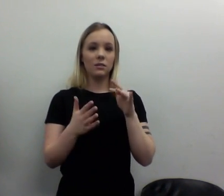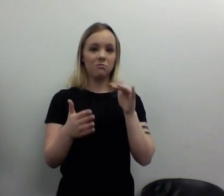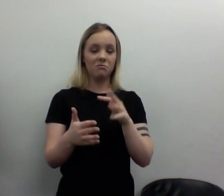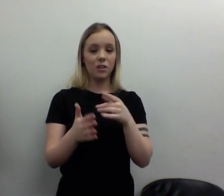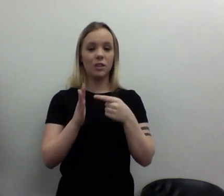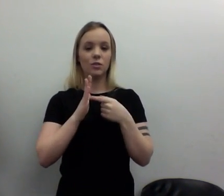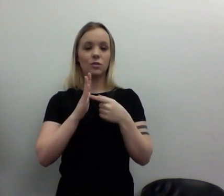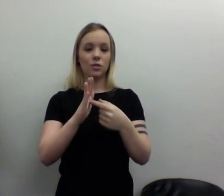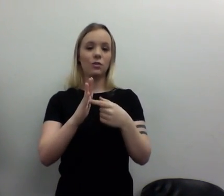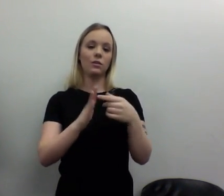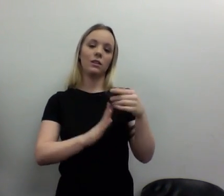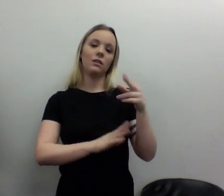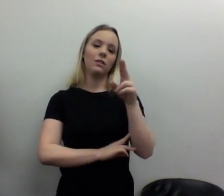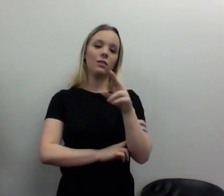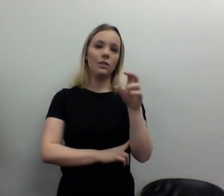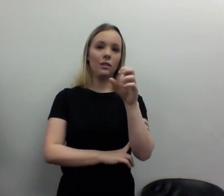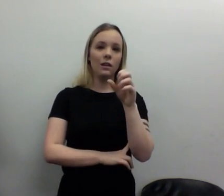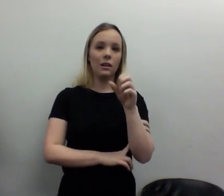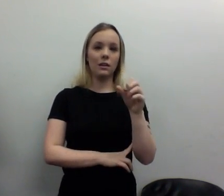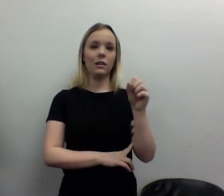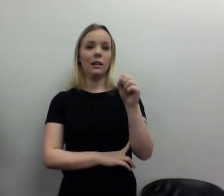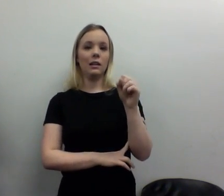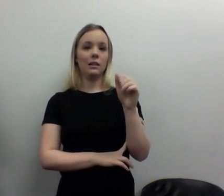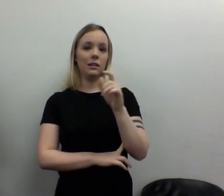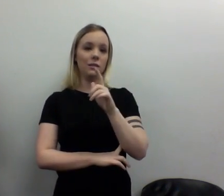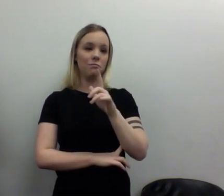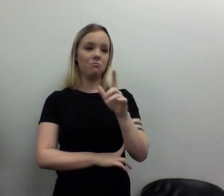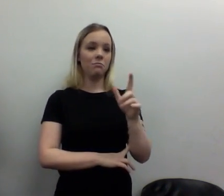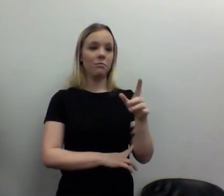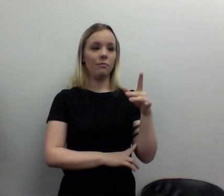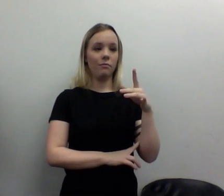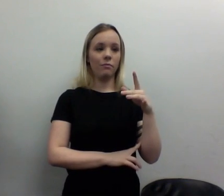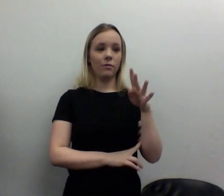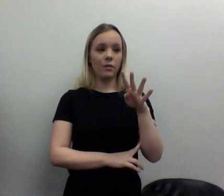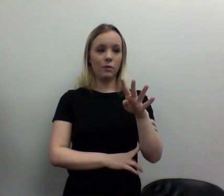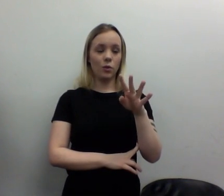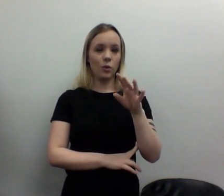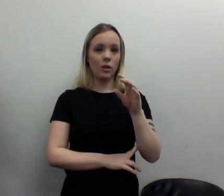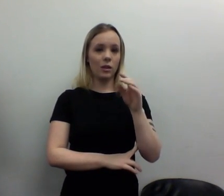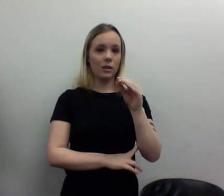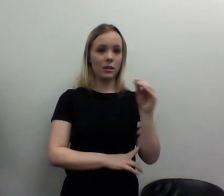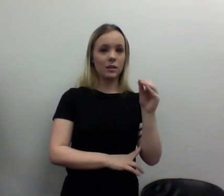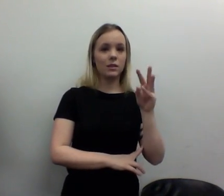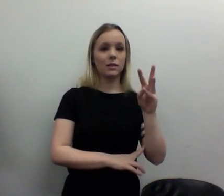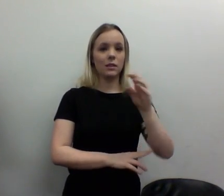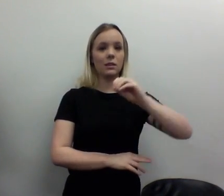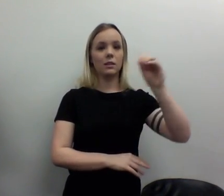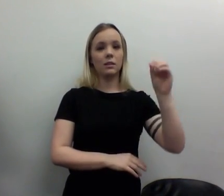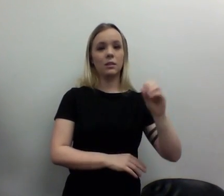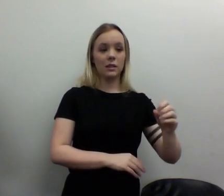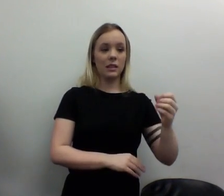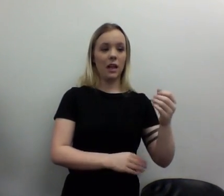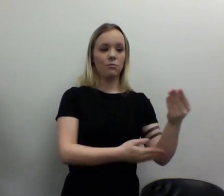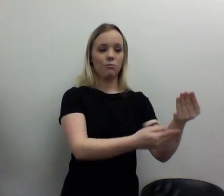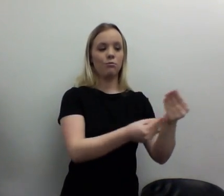some point within the last 30 days. 4 to 6% of them brought a gun to school. In Baltimore, 75%